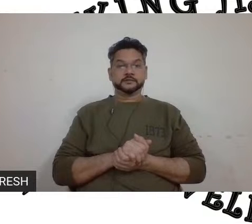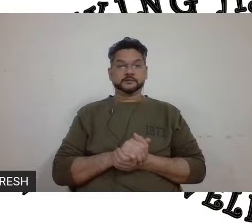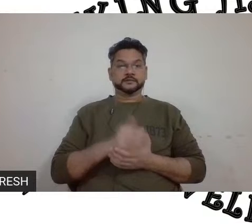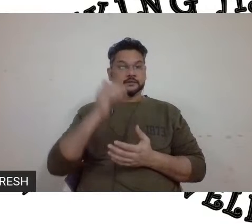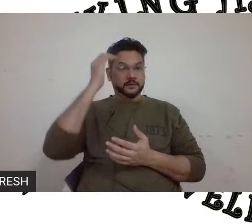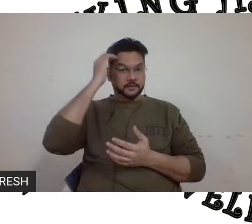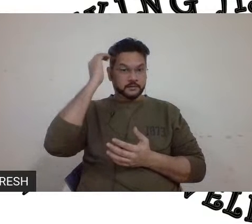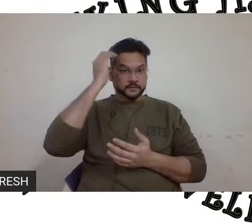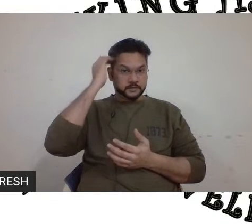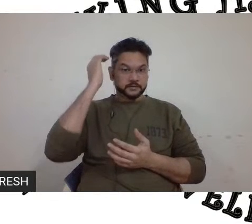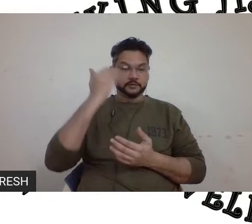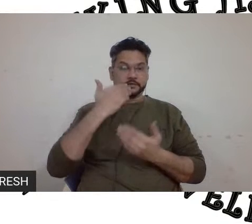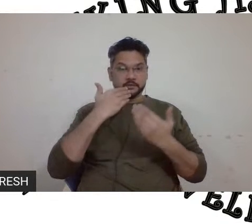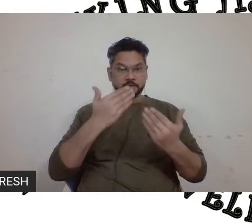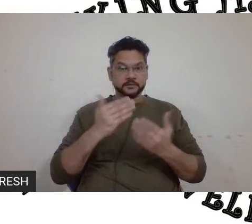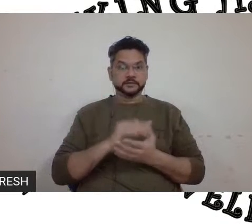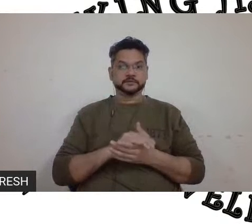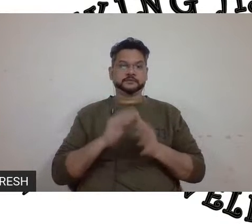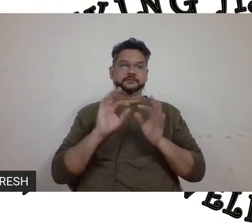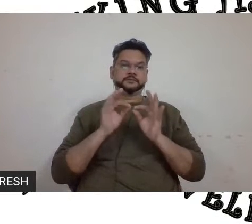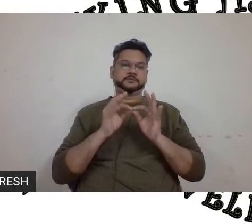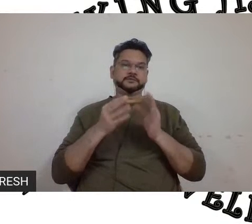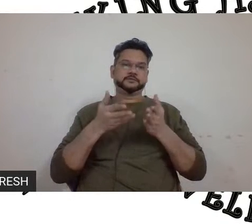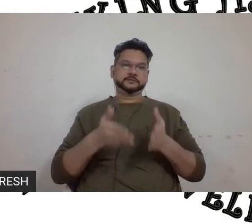Amresh for being the interpreter here.